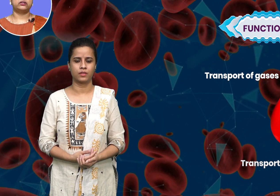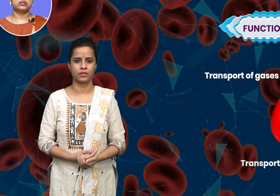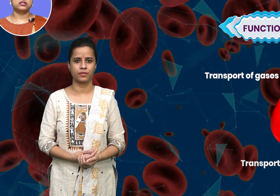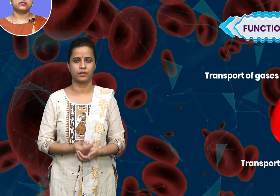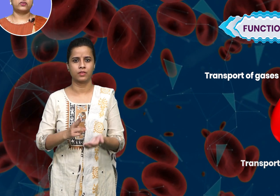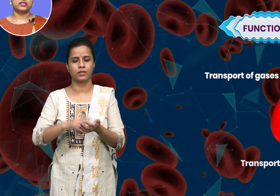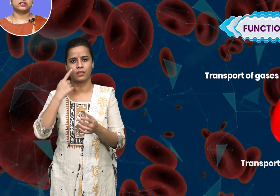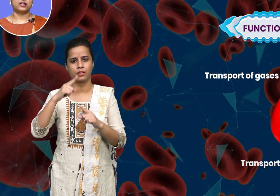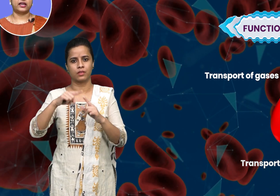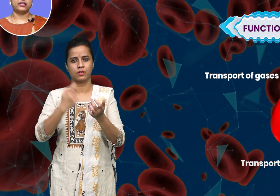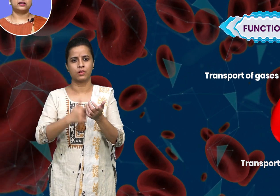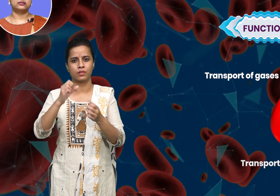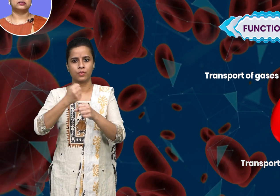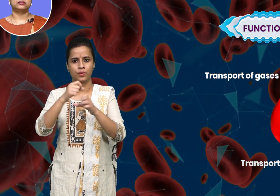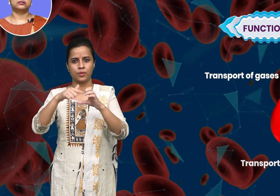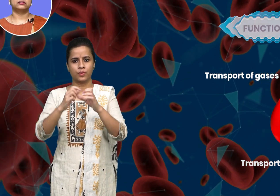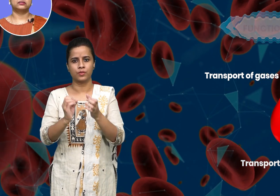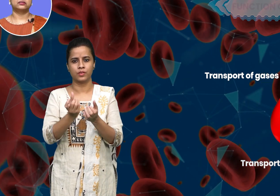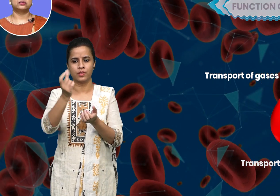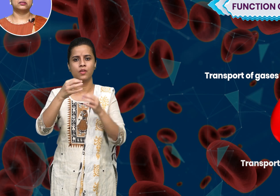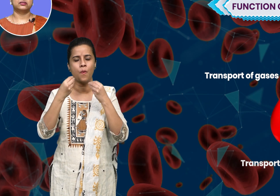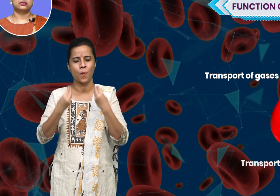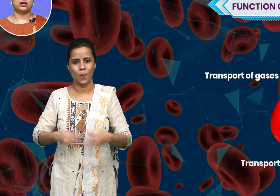The nitrogenous wastes like